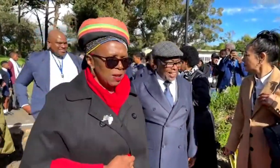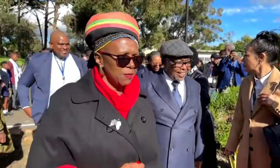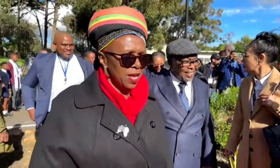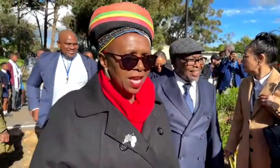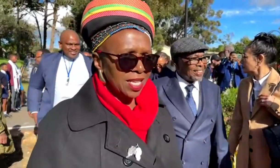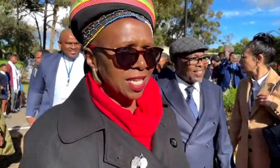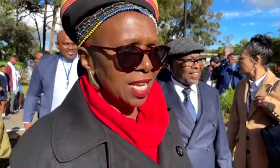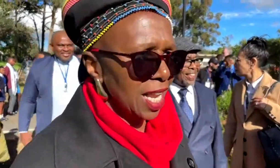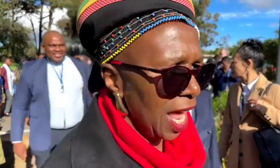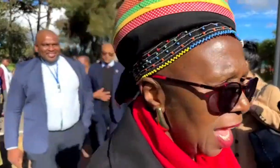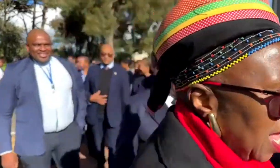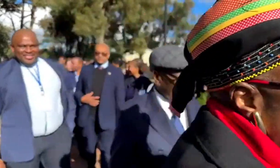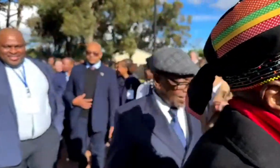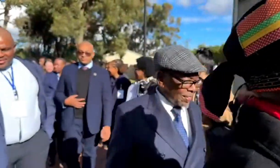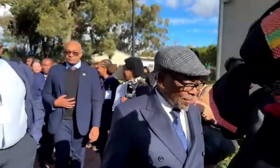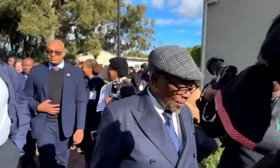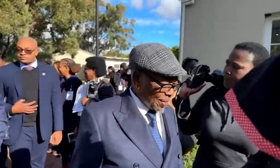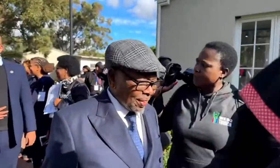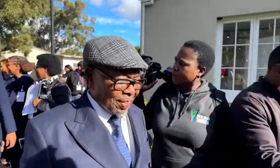Yeah.